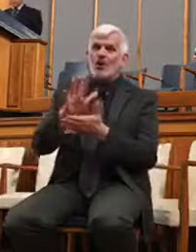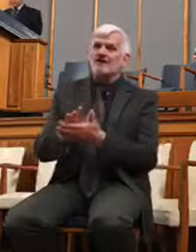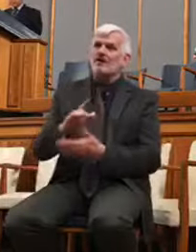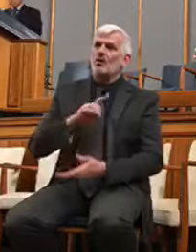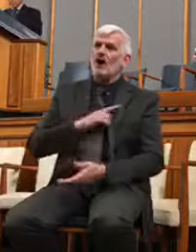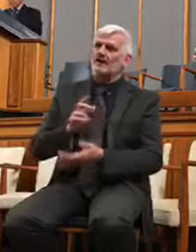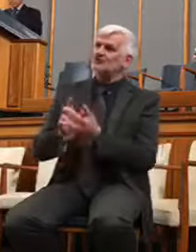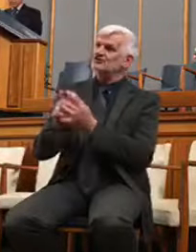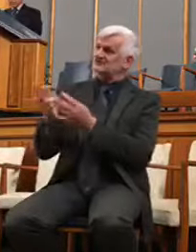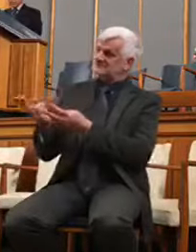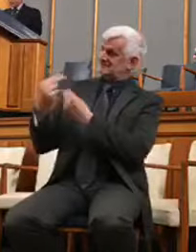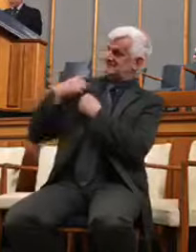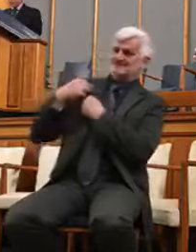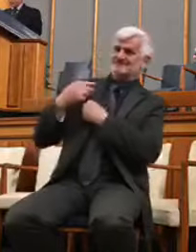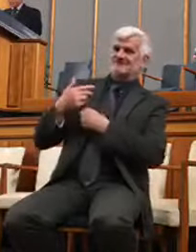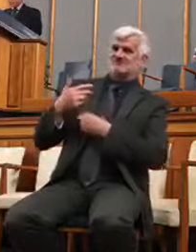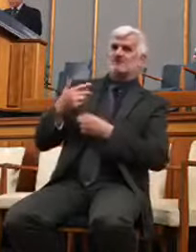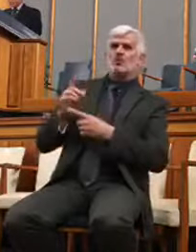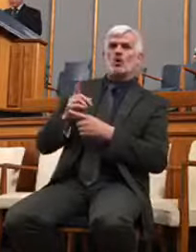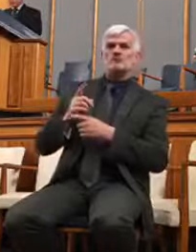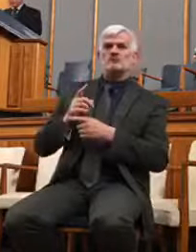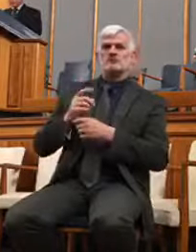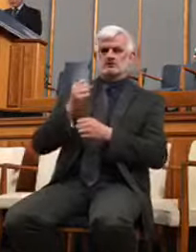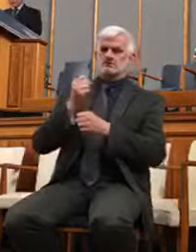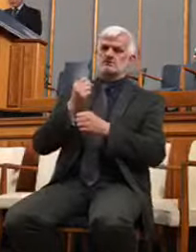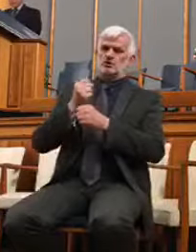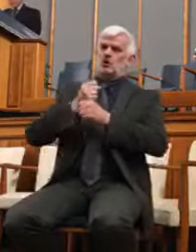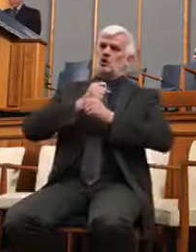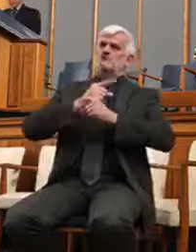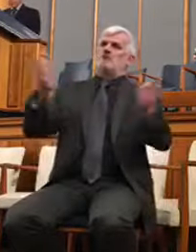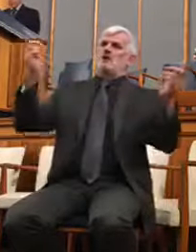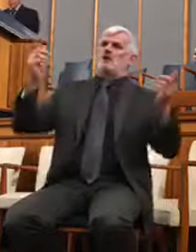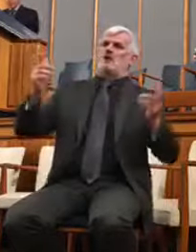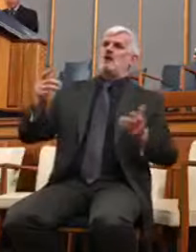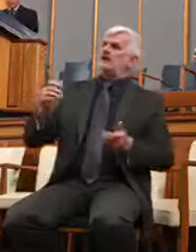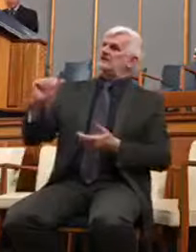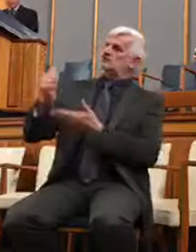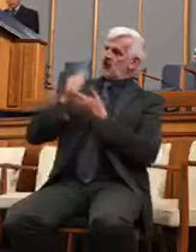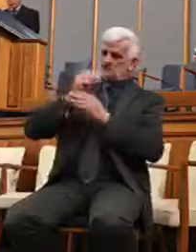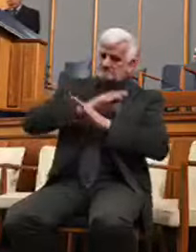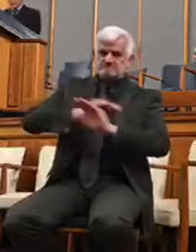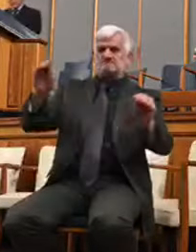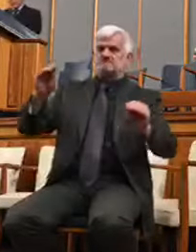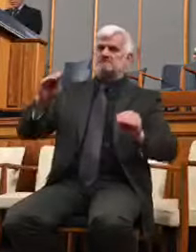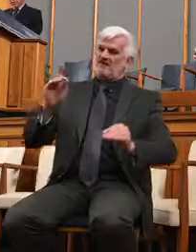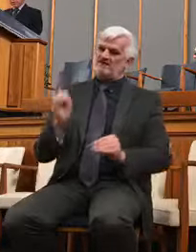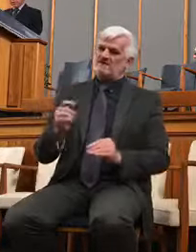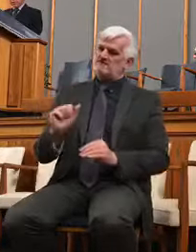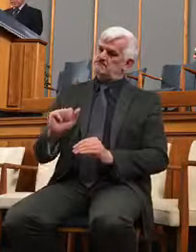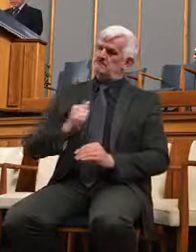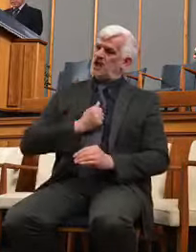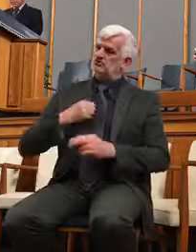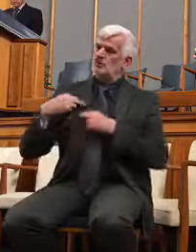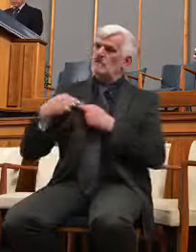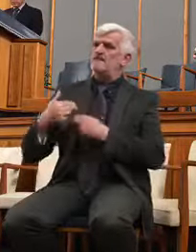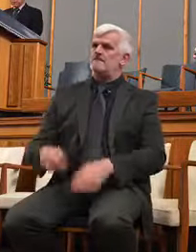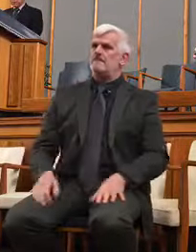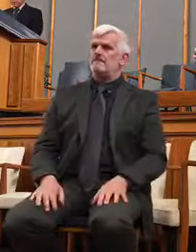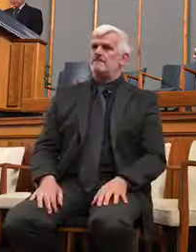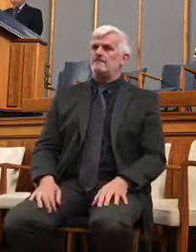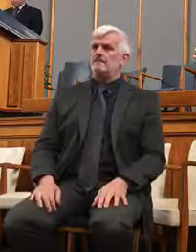to testify the gospel of the grace of God. And now, behold, I know that ye